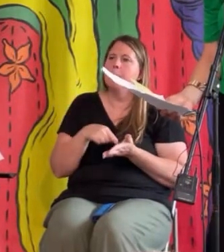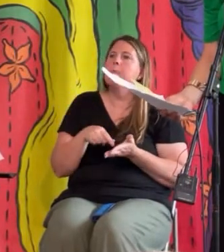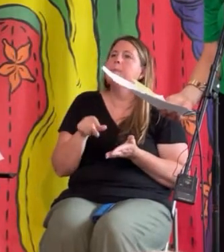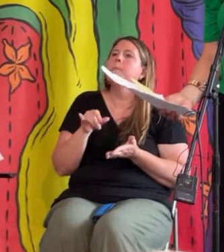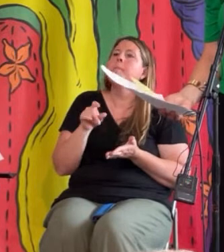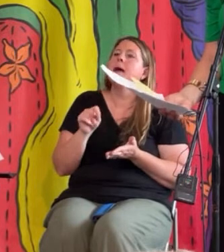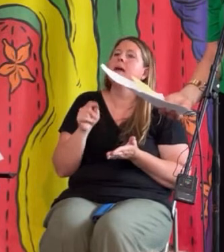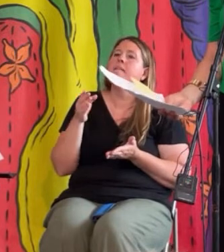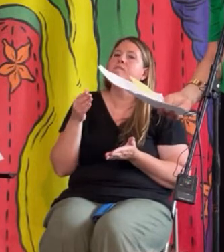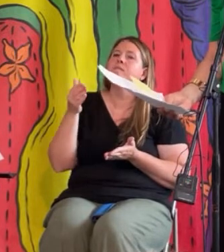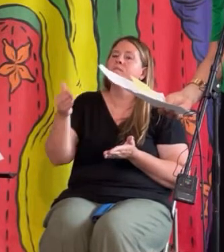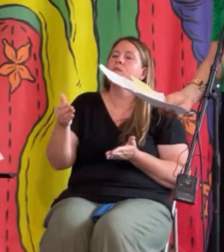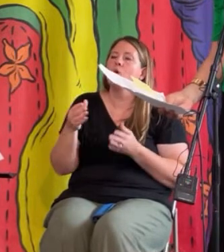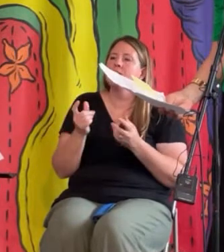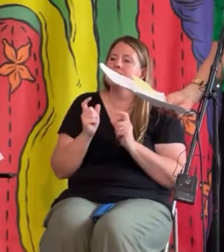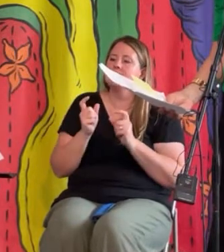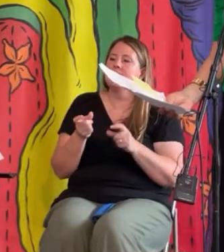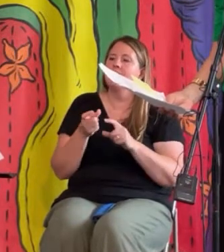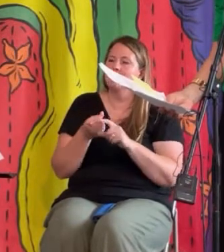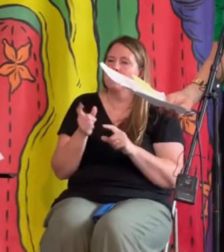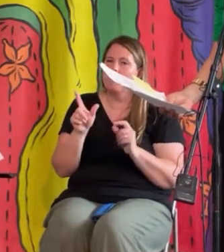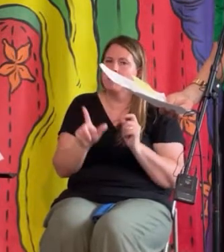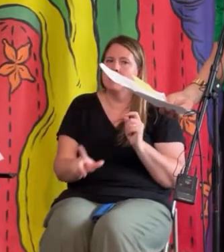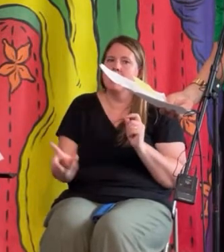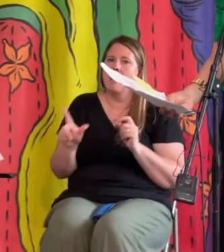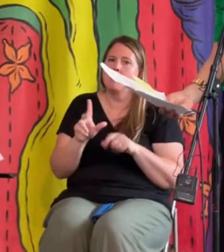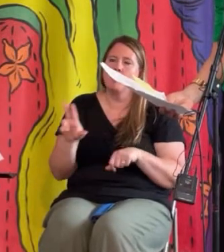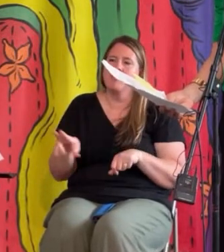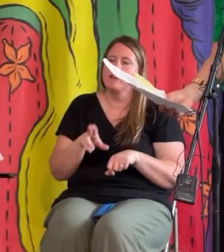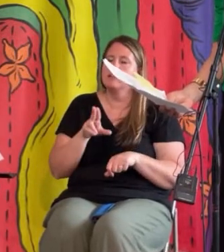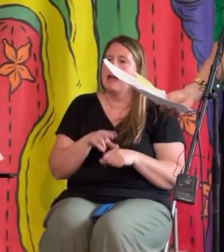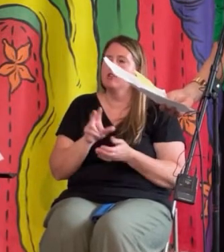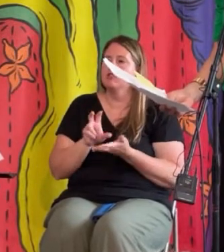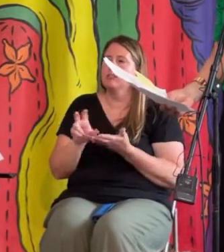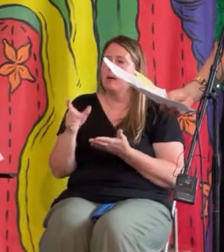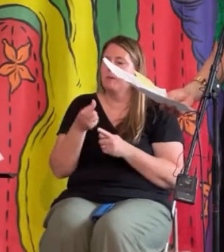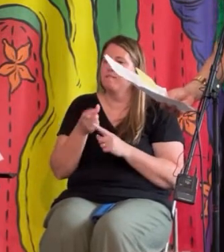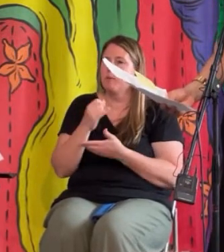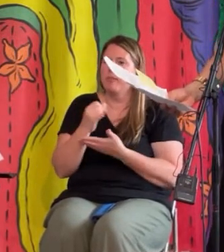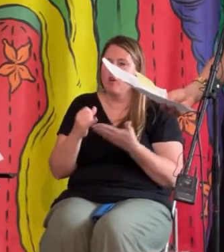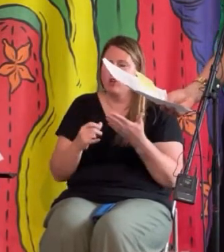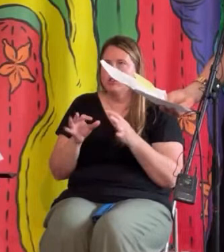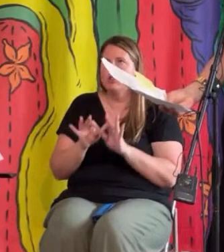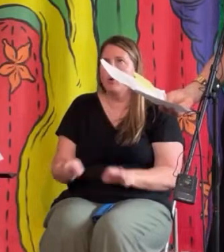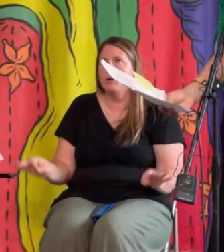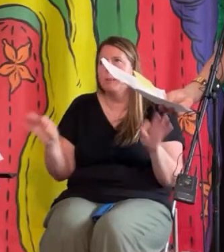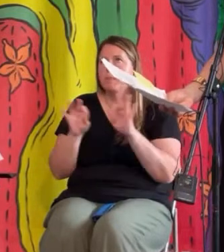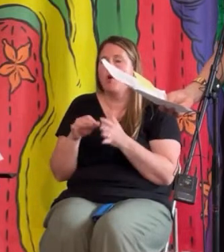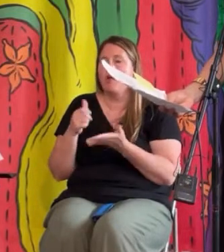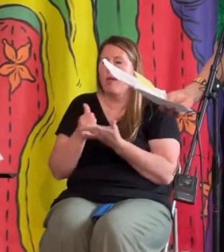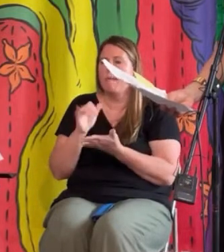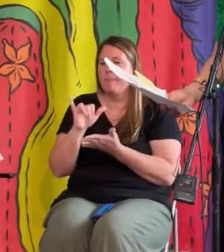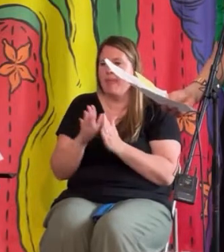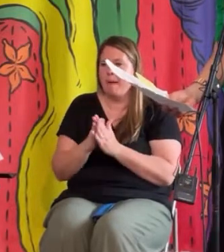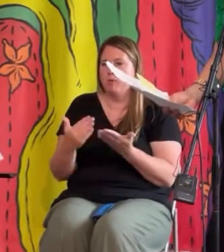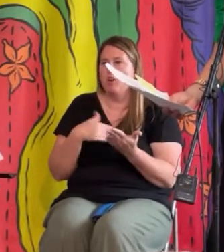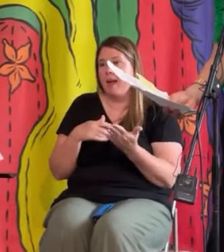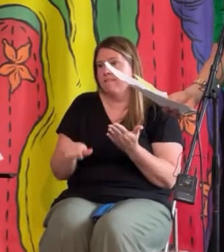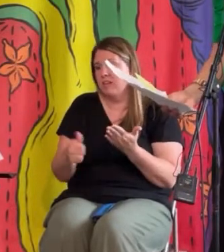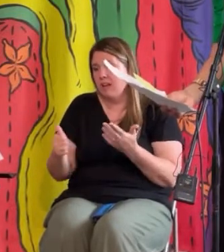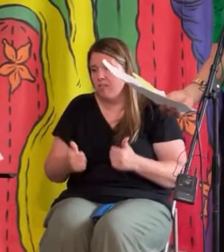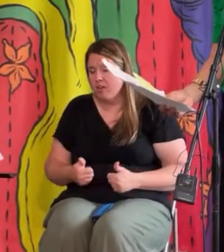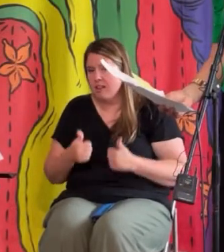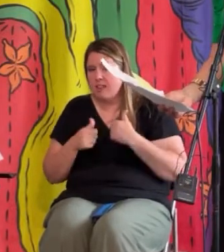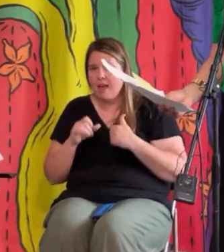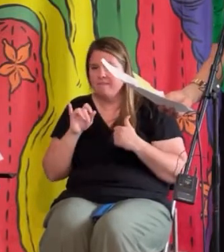our gift to you from the library and the National Endowment for the Arts. It's so important. Please help that book have another life. If you didn't get